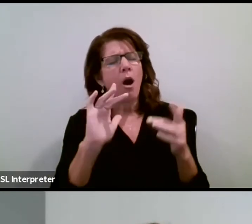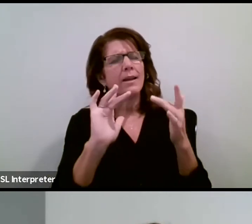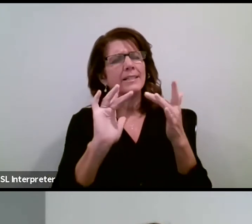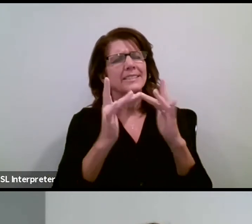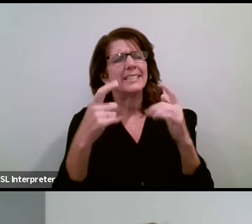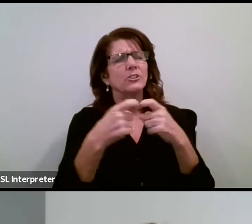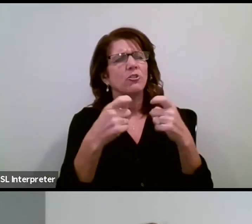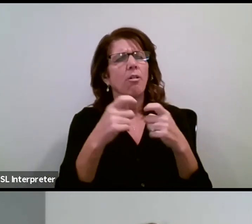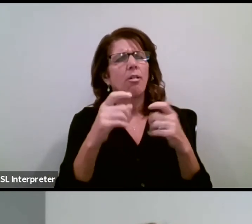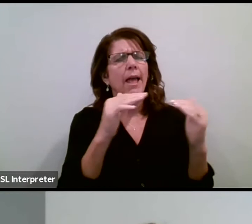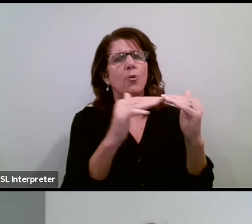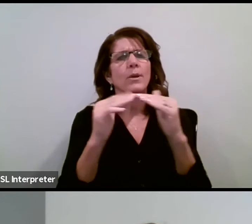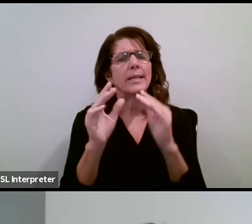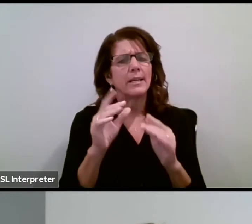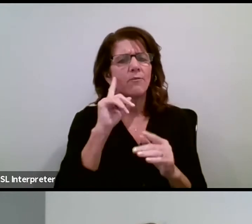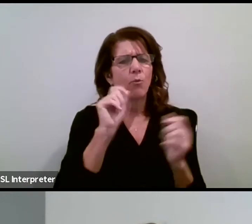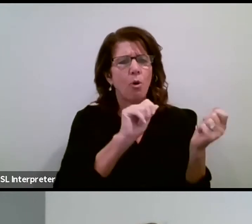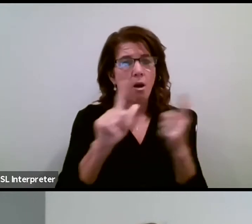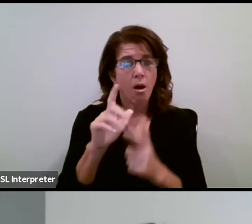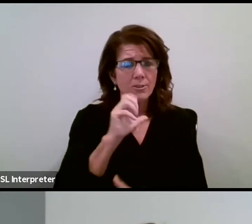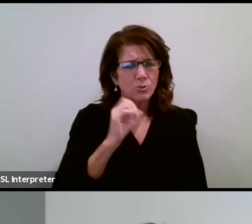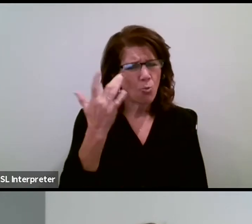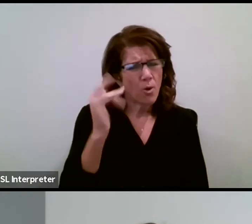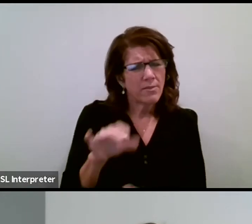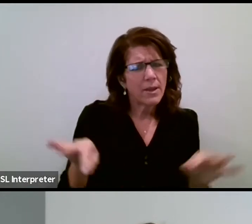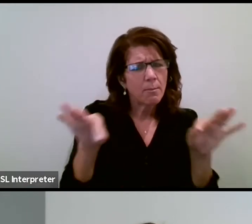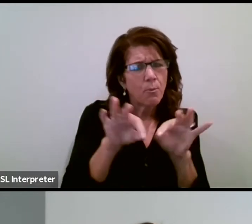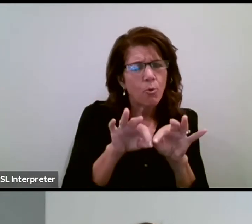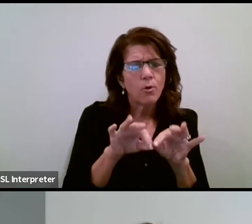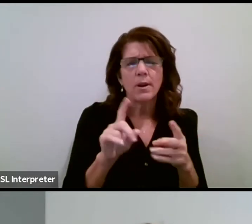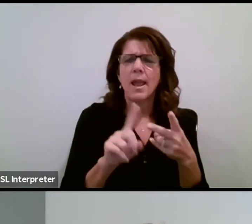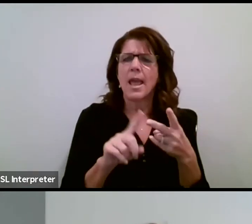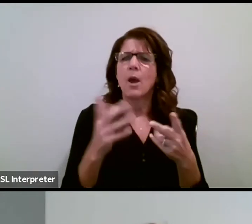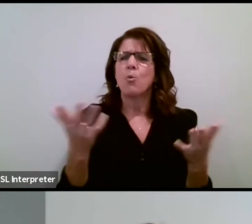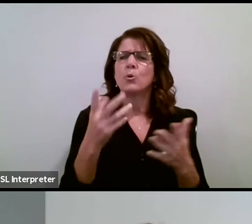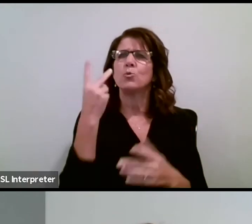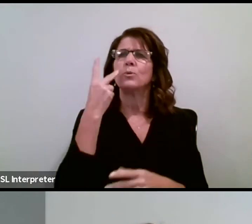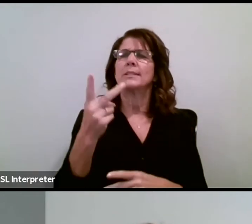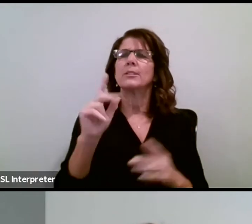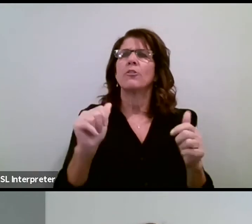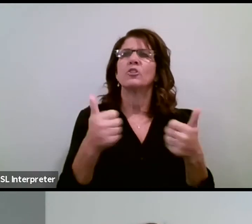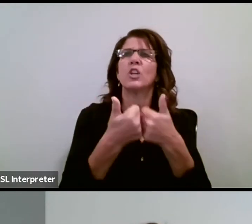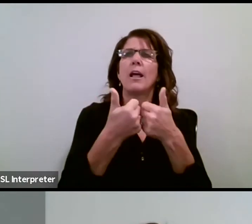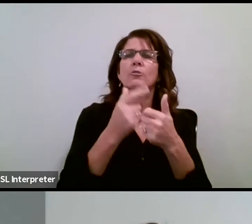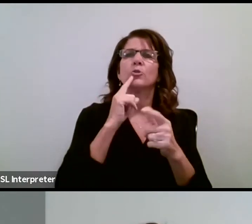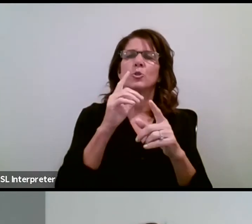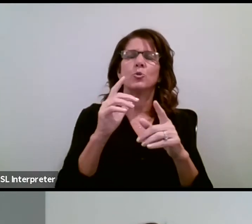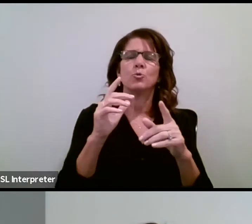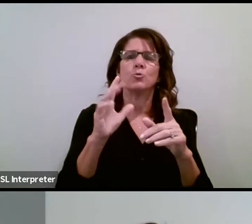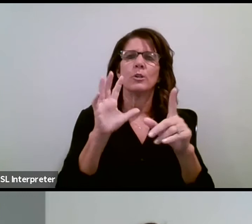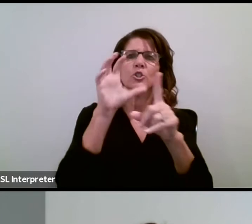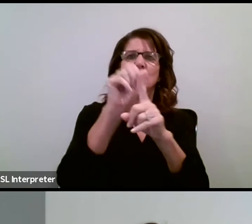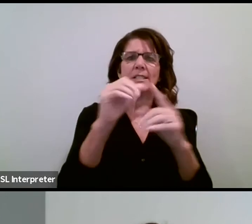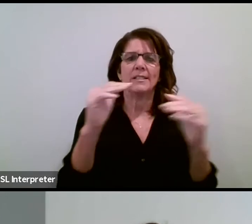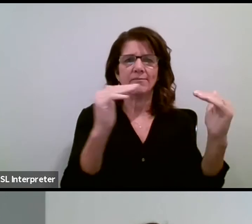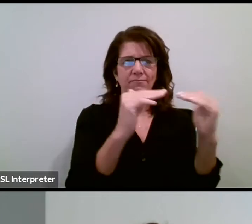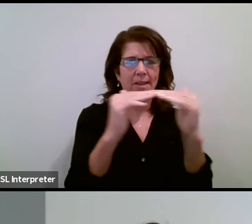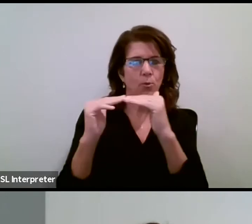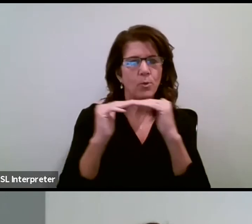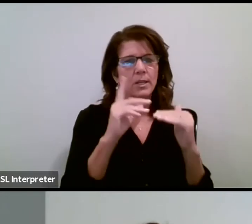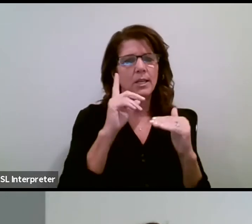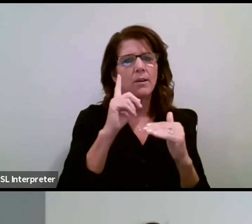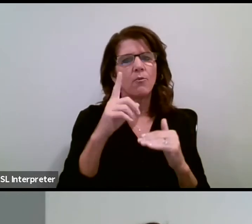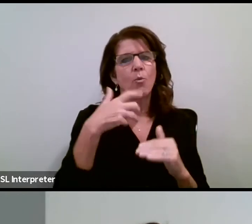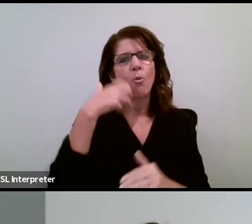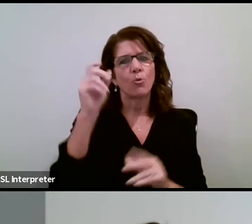ages important? And what are the top challenges as you see them to achieving digital equity for older persons?